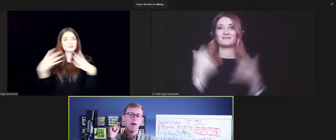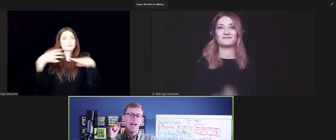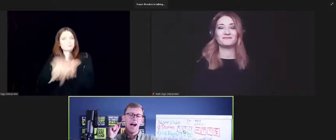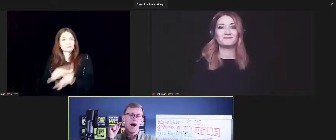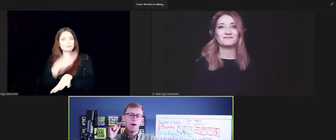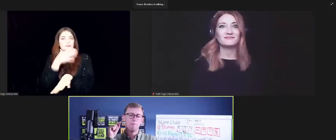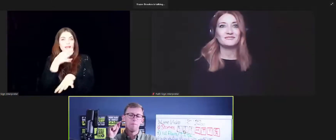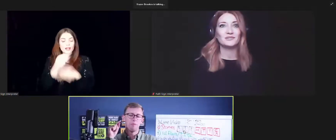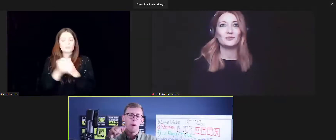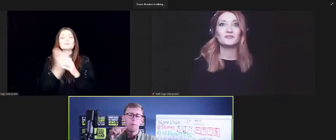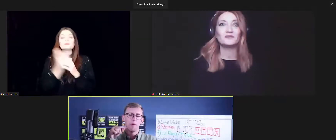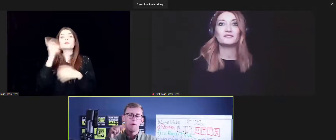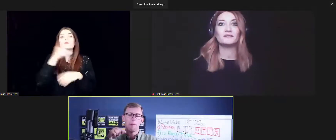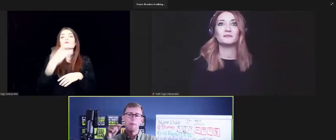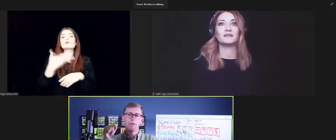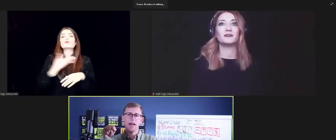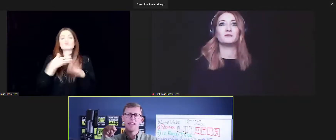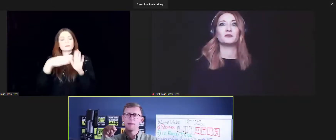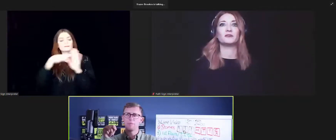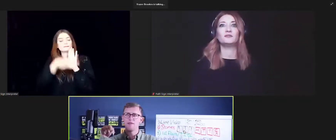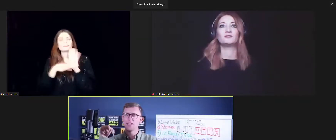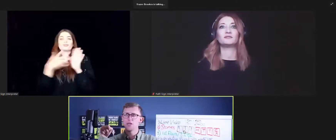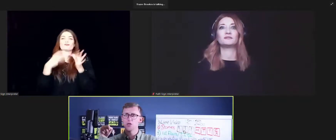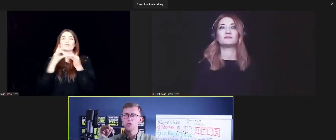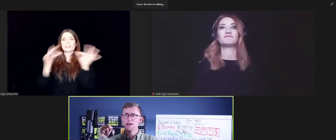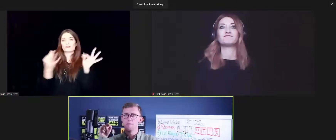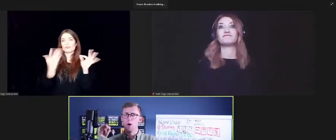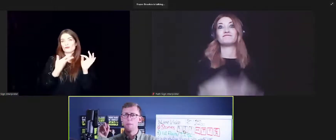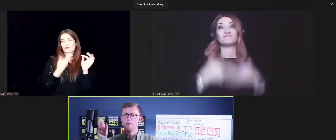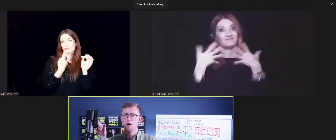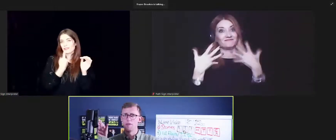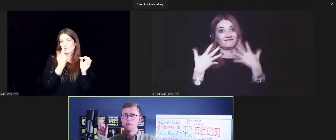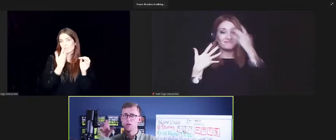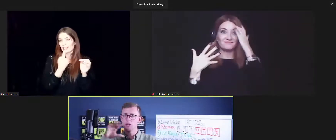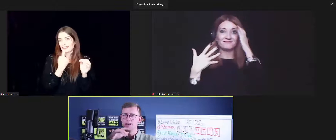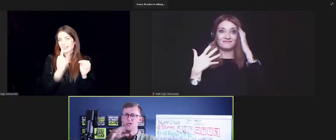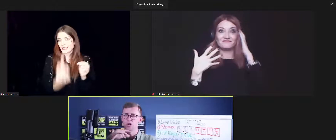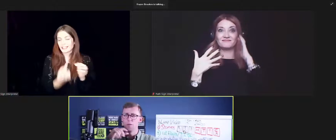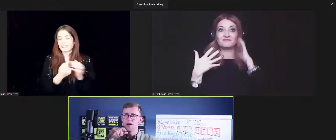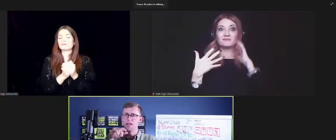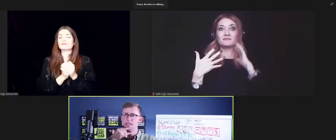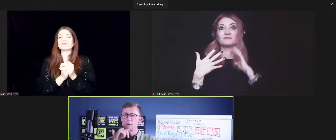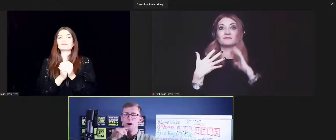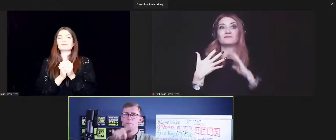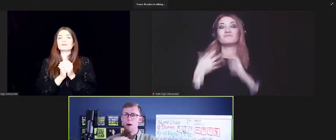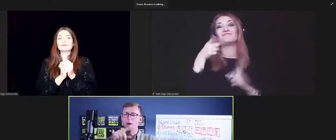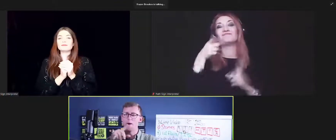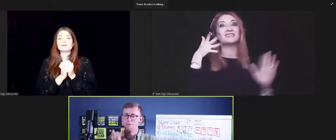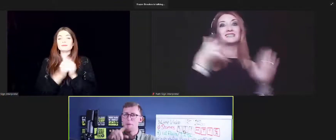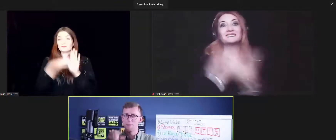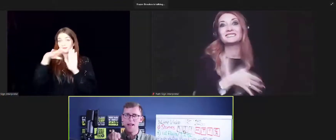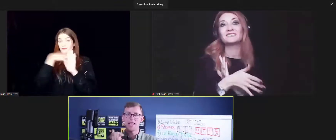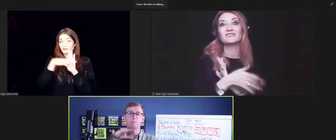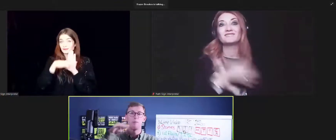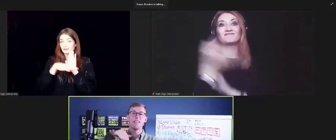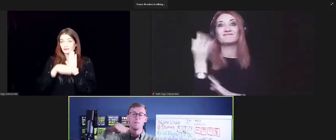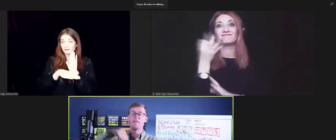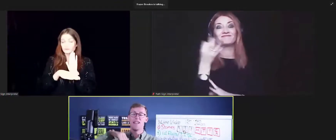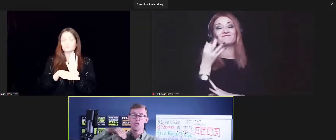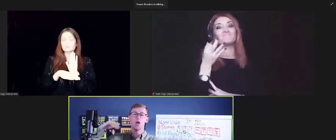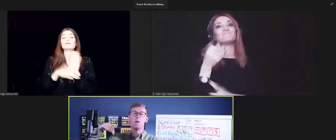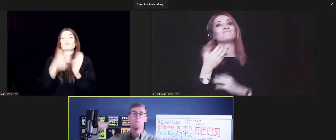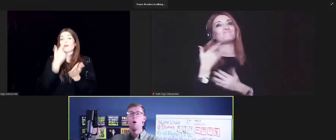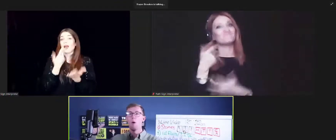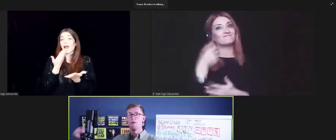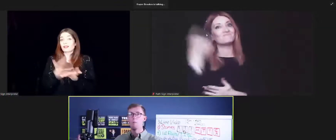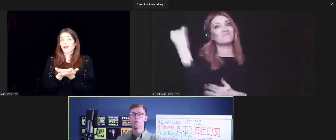but proper planning prevents poor performance. There's another word in there, but proper planning